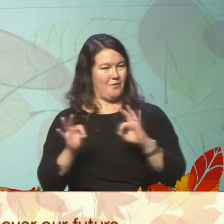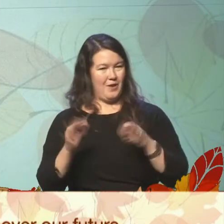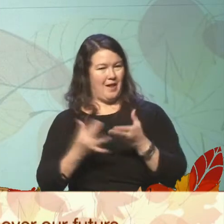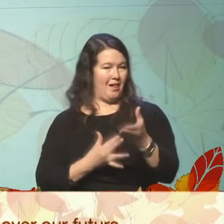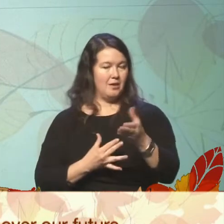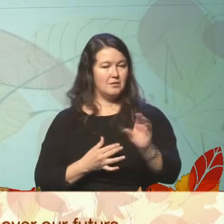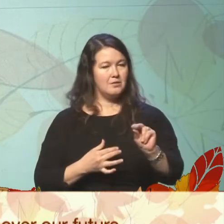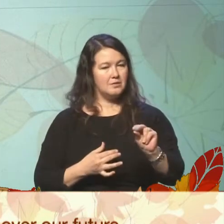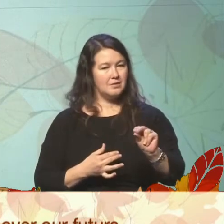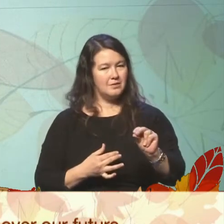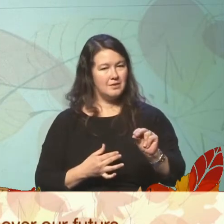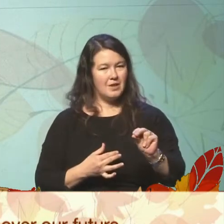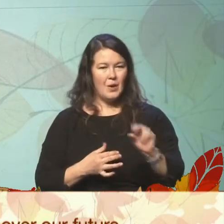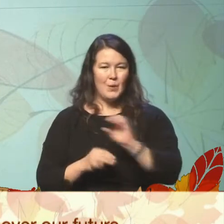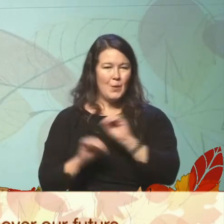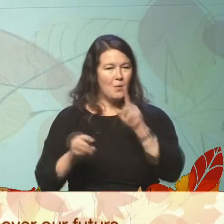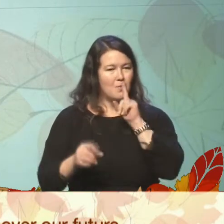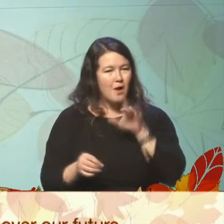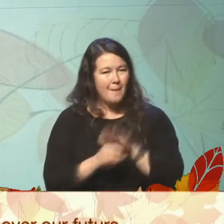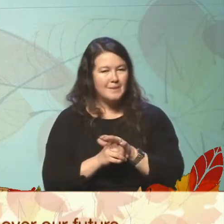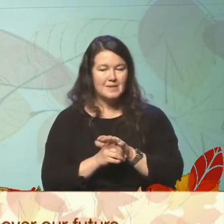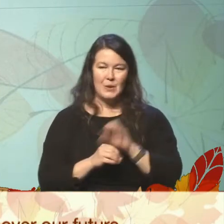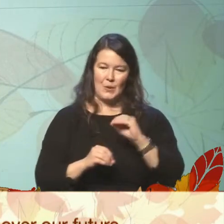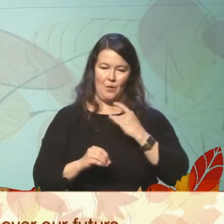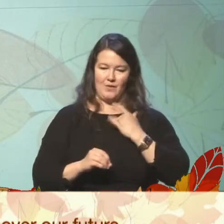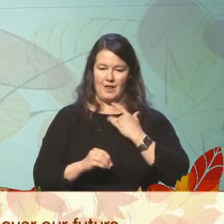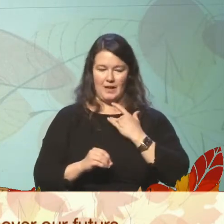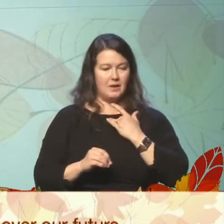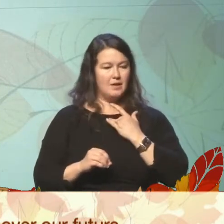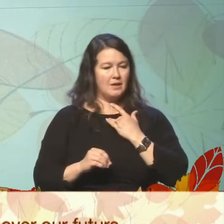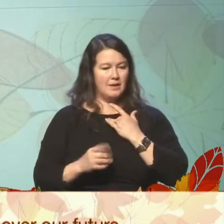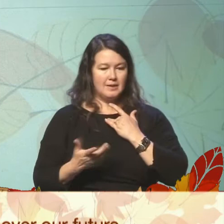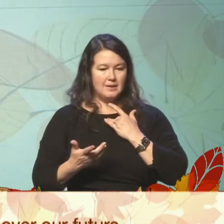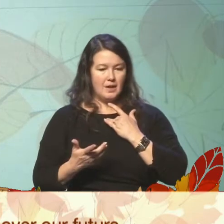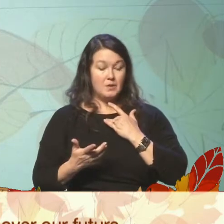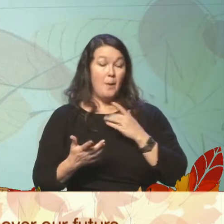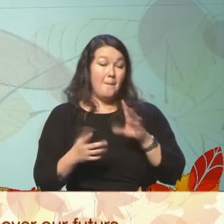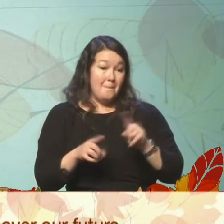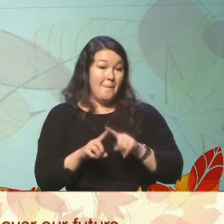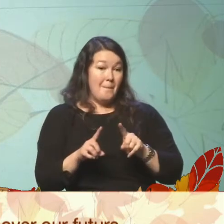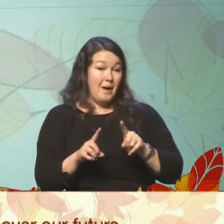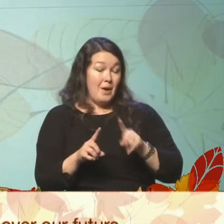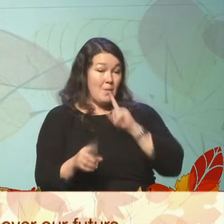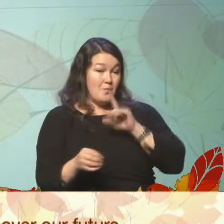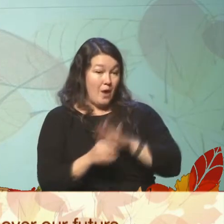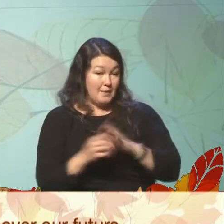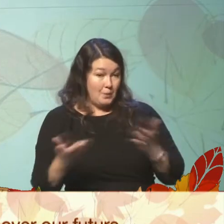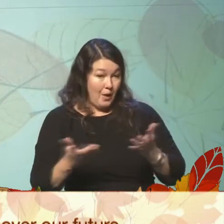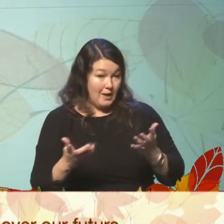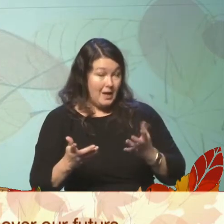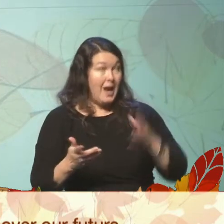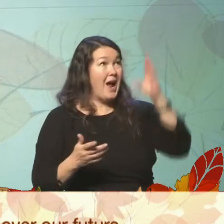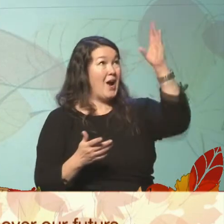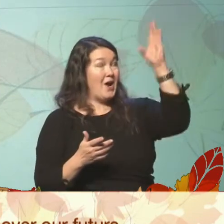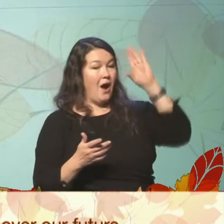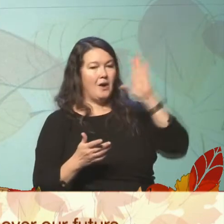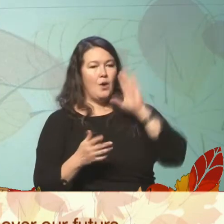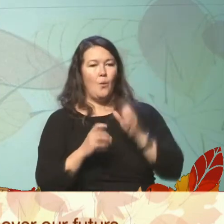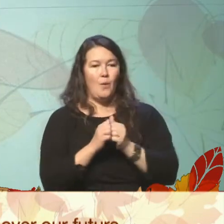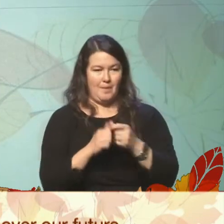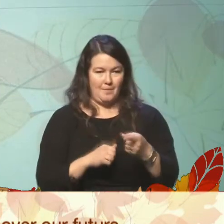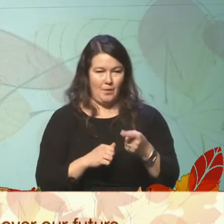no sense that God will make sure that you never walk through anything difficult. The promise is God is with